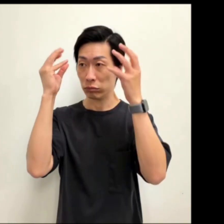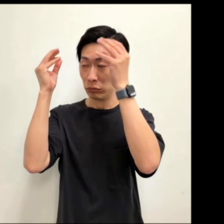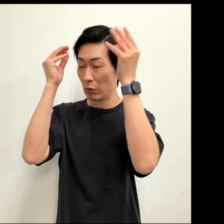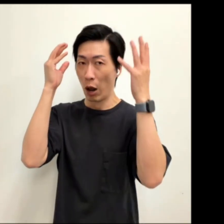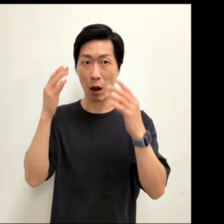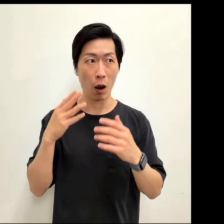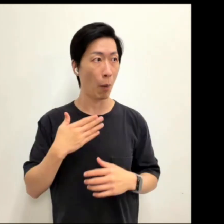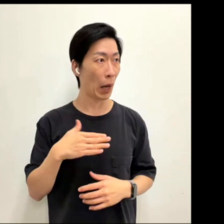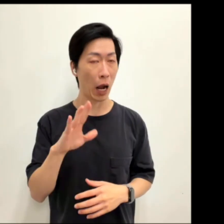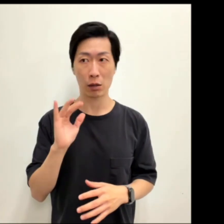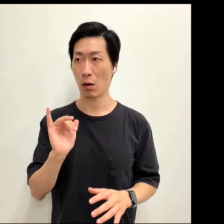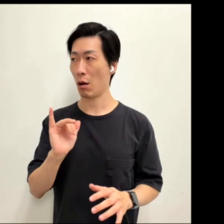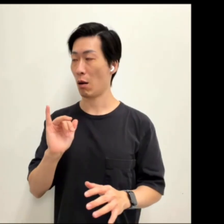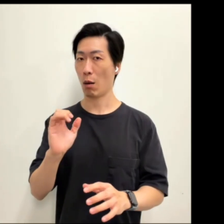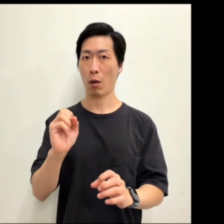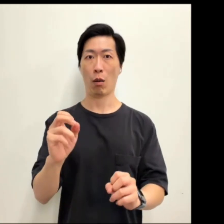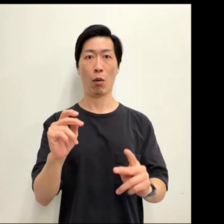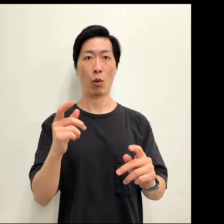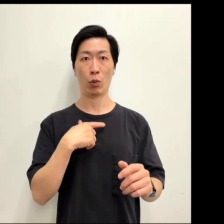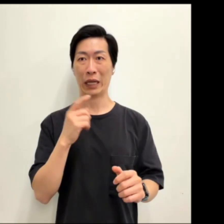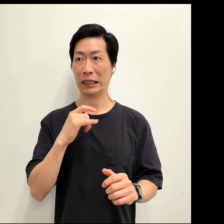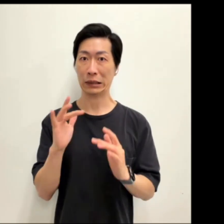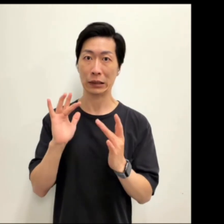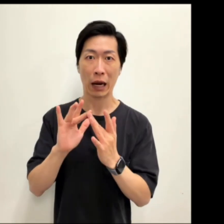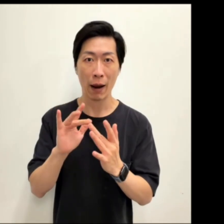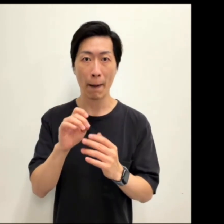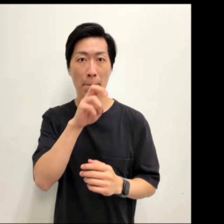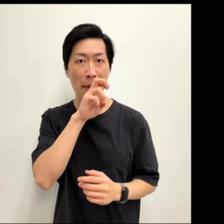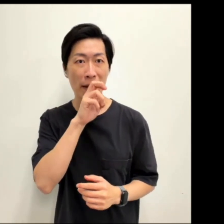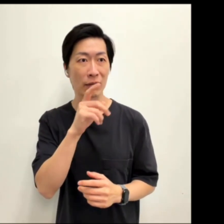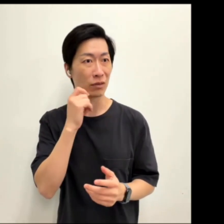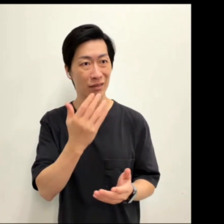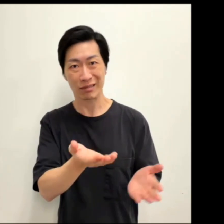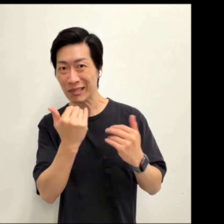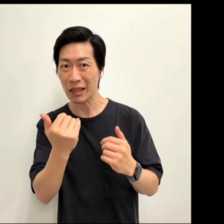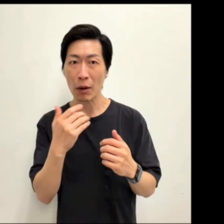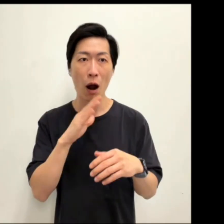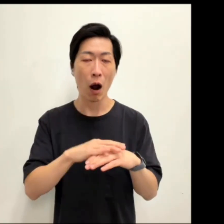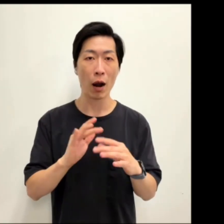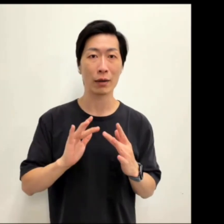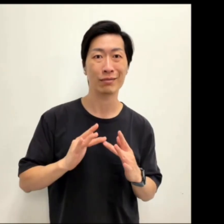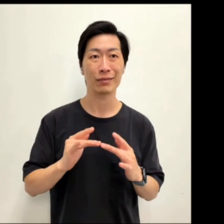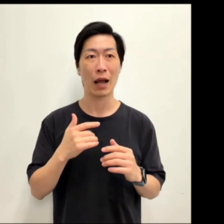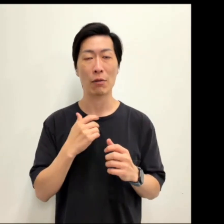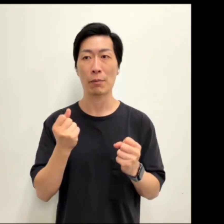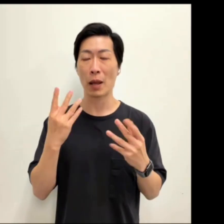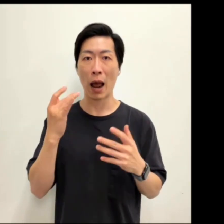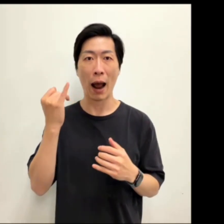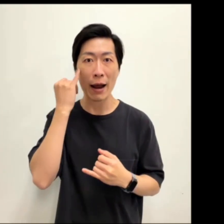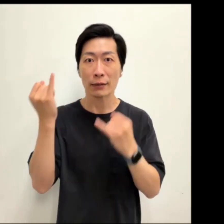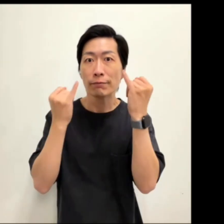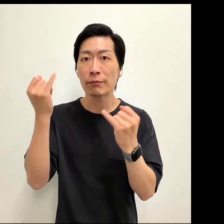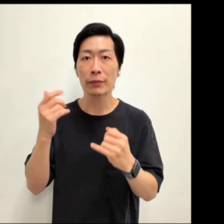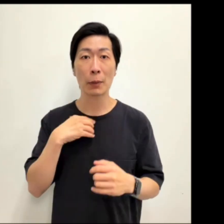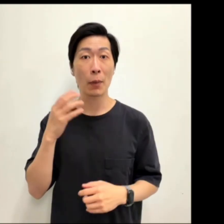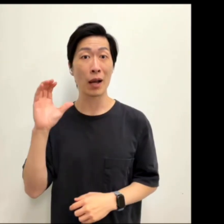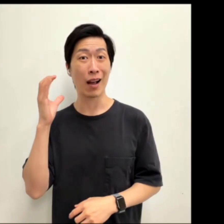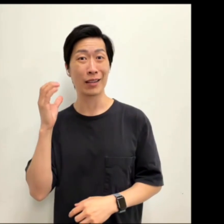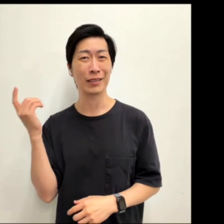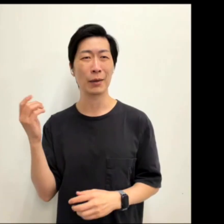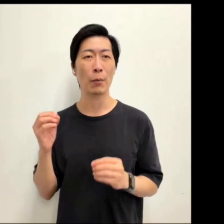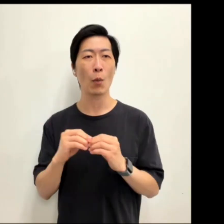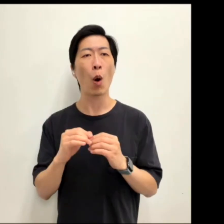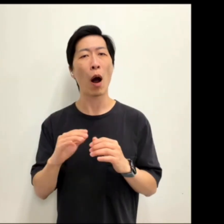going off at once, right? It was like, oh my gosh, okay. We need to reach out to them. Like we need to bring them online. I just had all these ideas